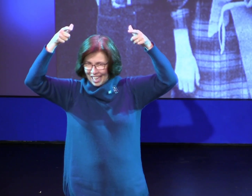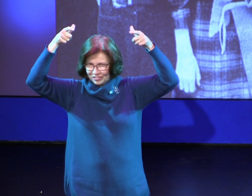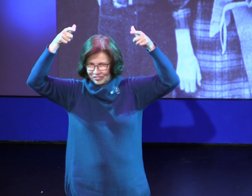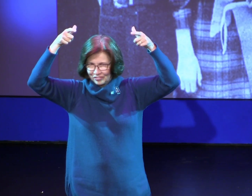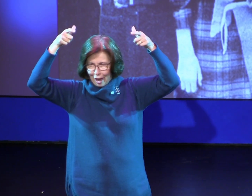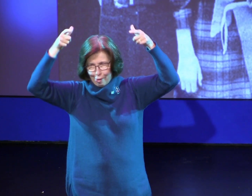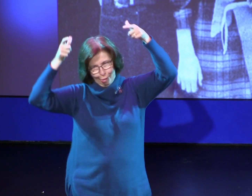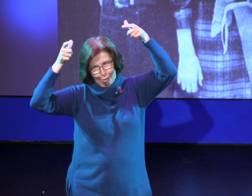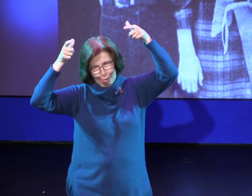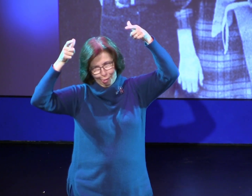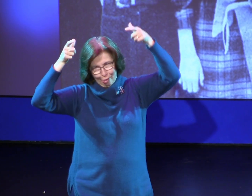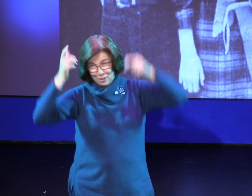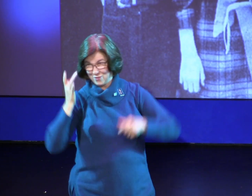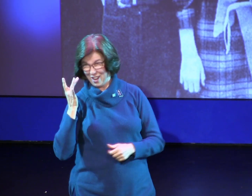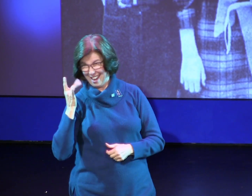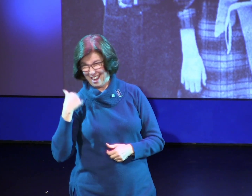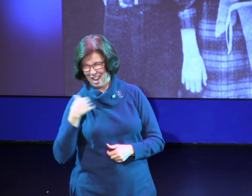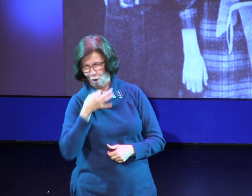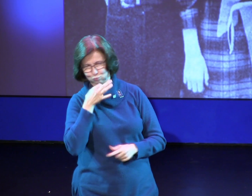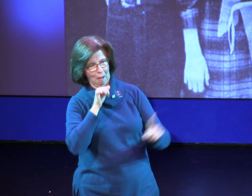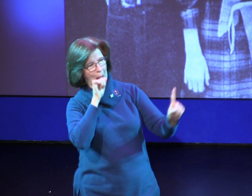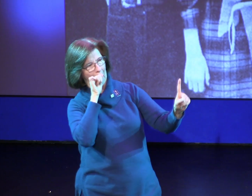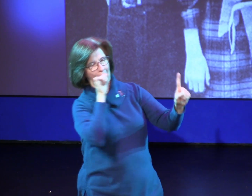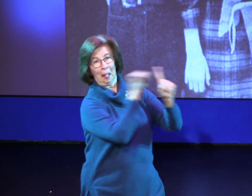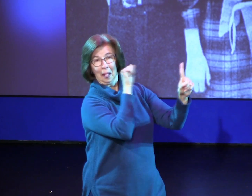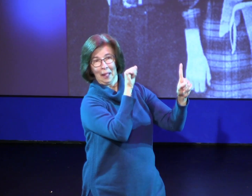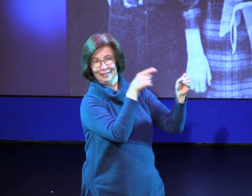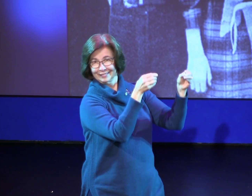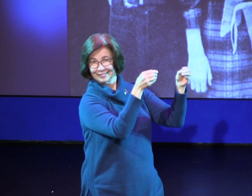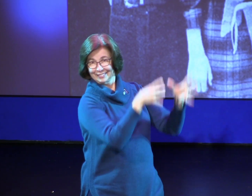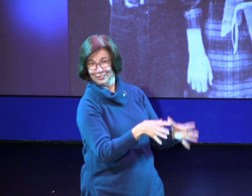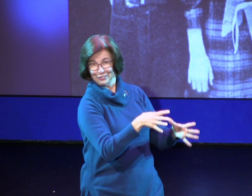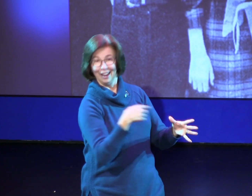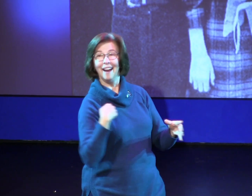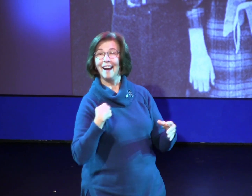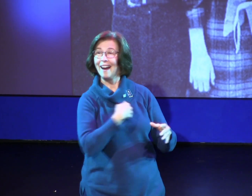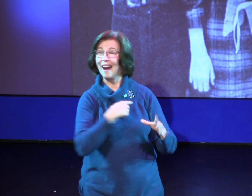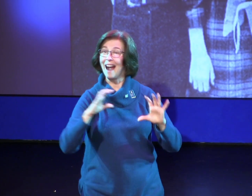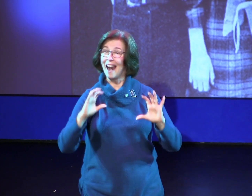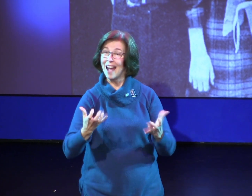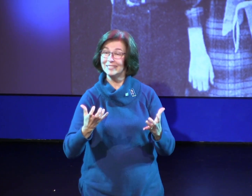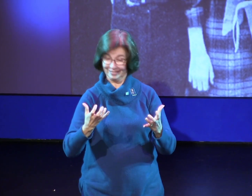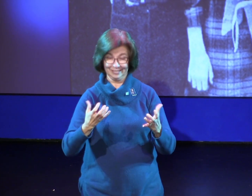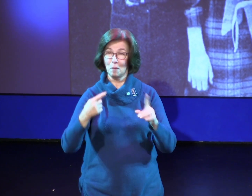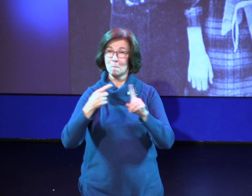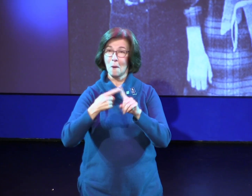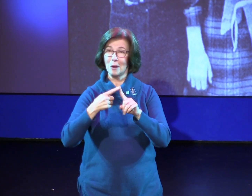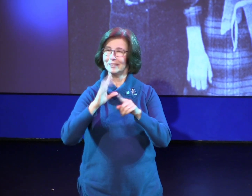So, were we the most model students? I would not say so. We really pulled one over on our teacher. But as